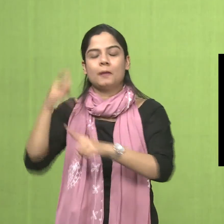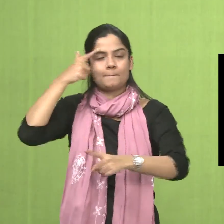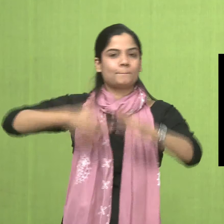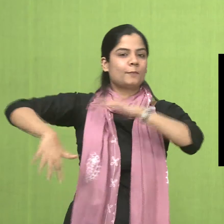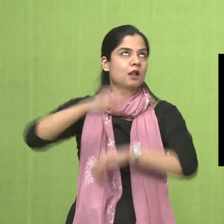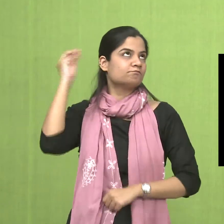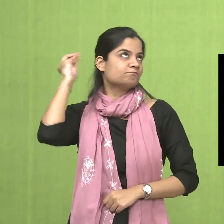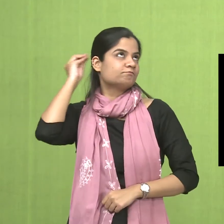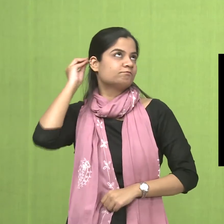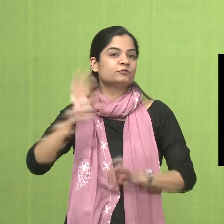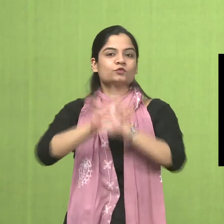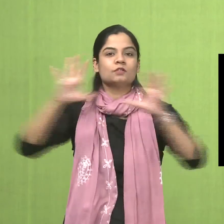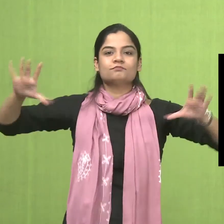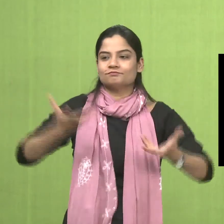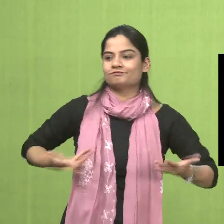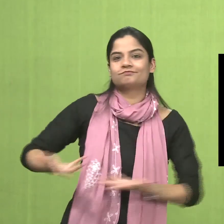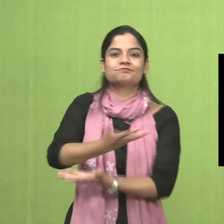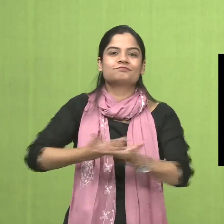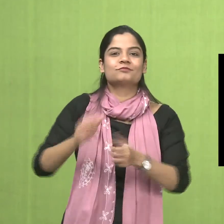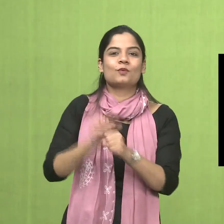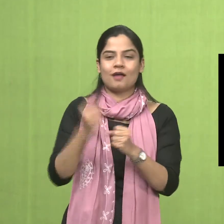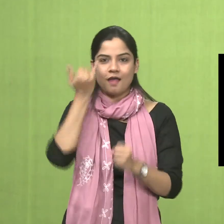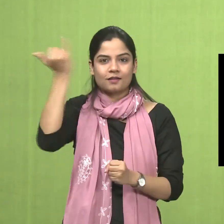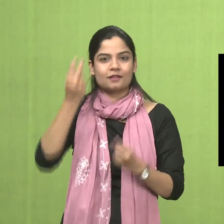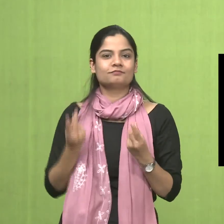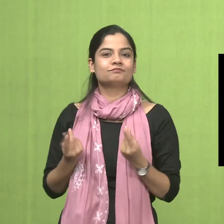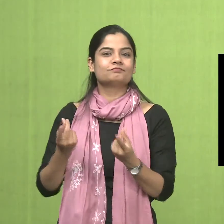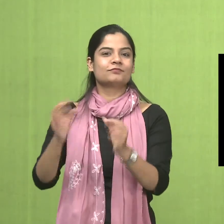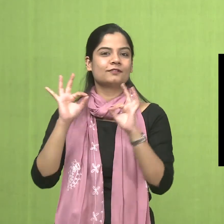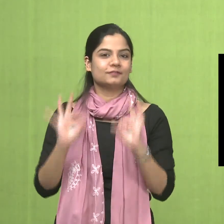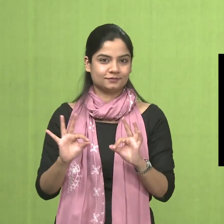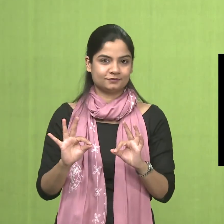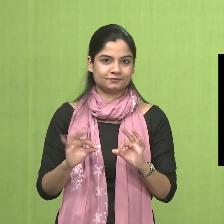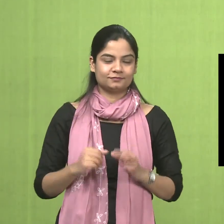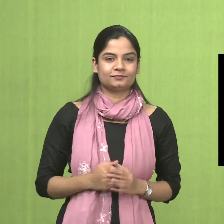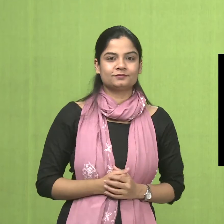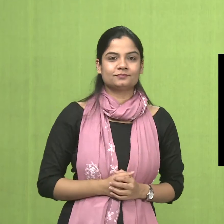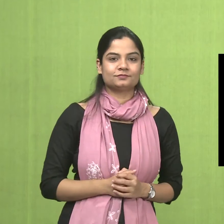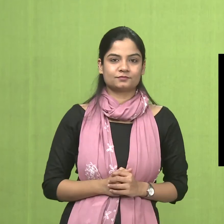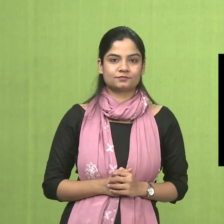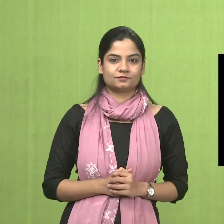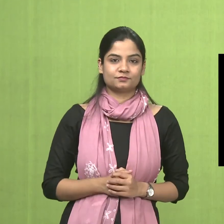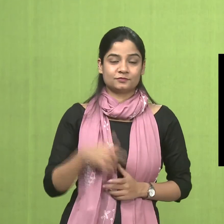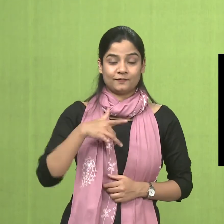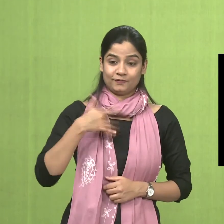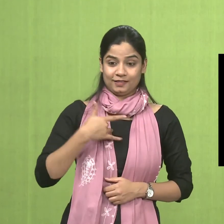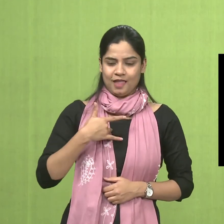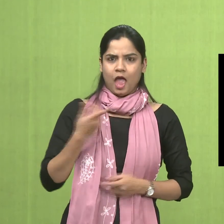working, then everybody can get exhausted and the work ideas will not flow easily. Now let's discuss some types